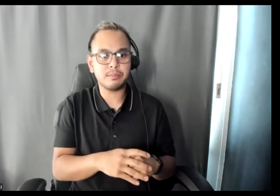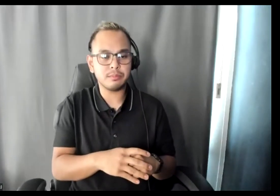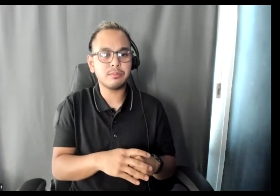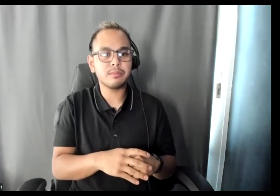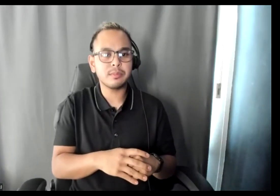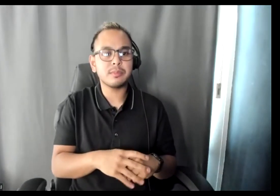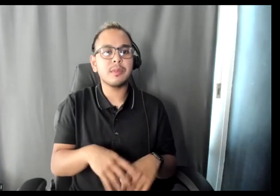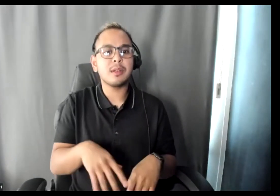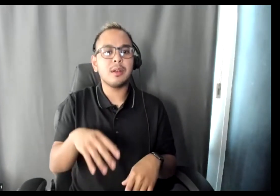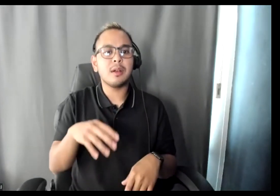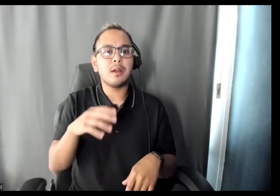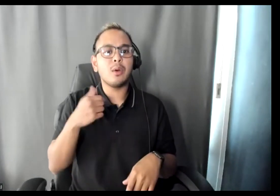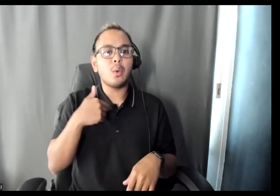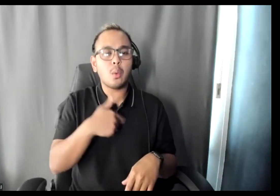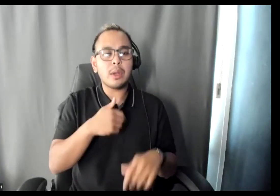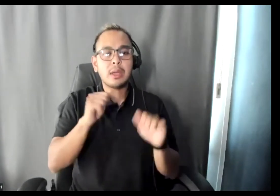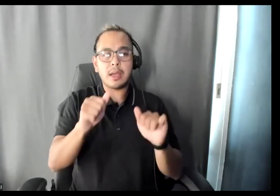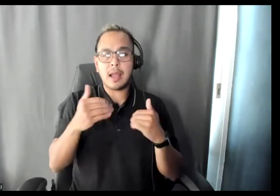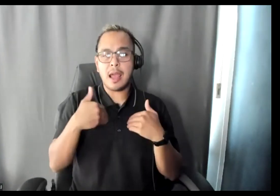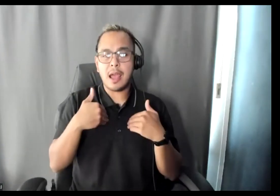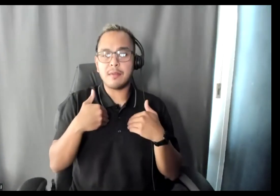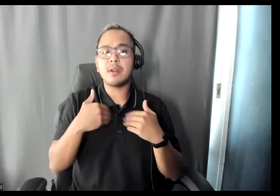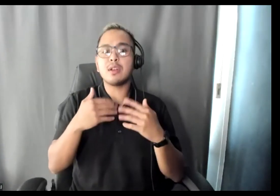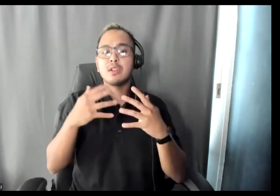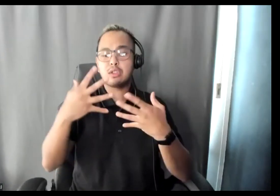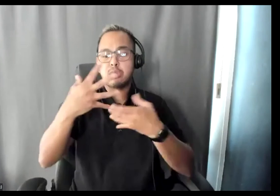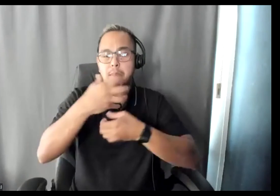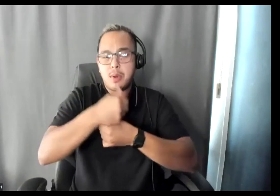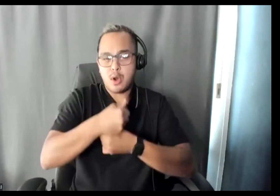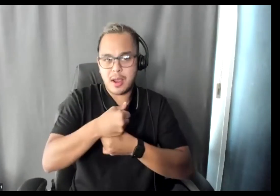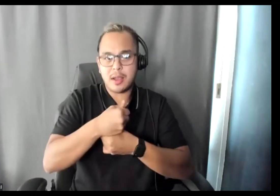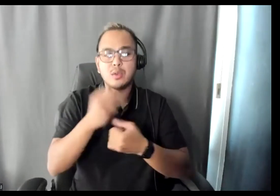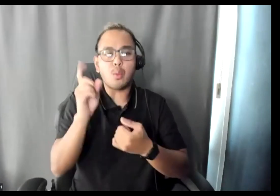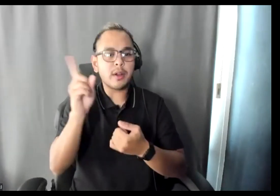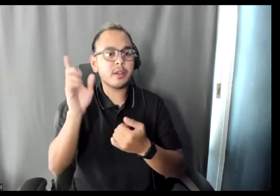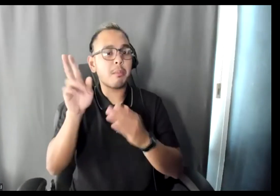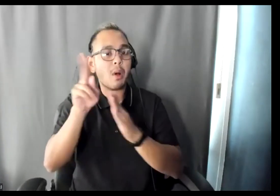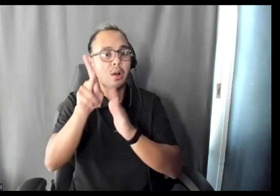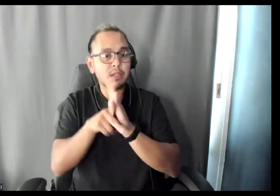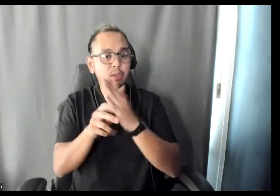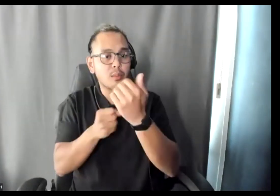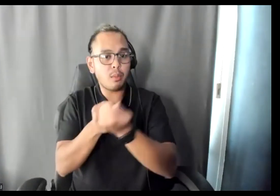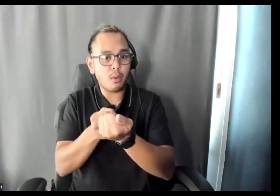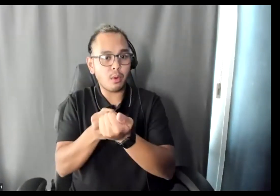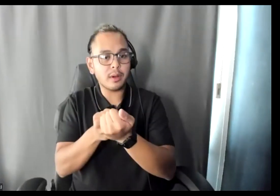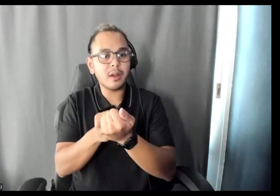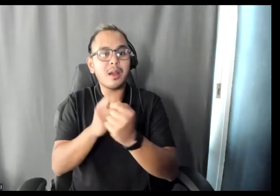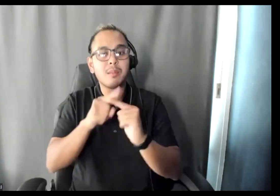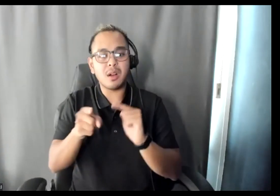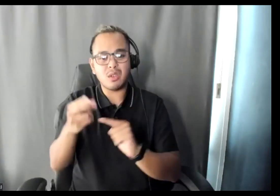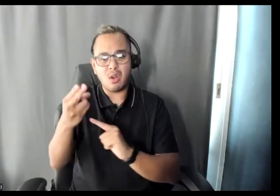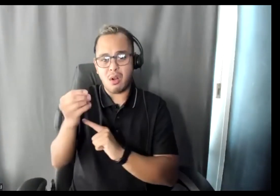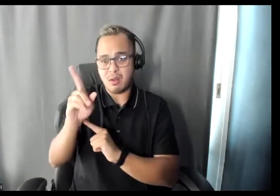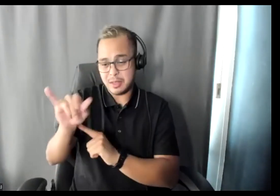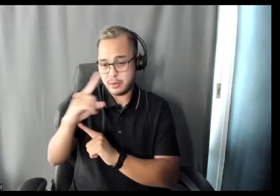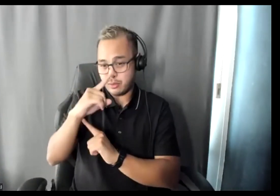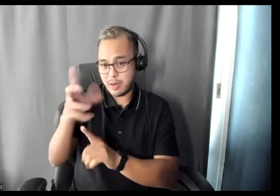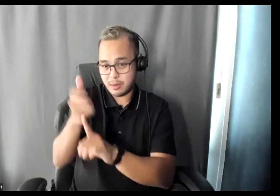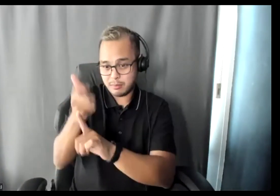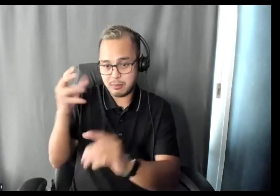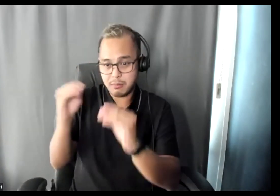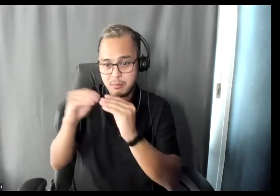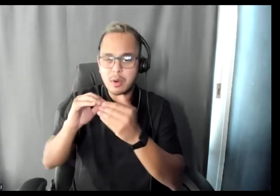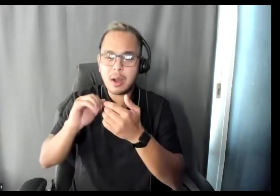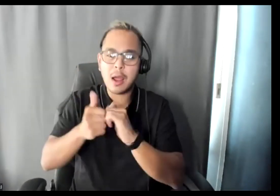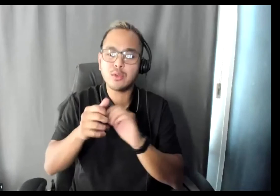testing. We can maybe surmise where there might be some policy support, but, Holly might have a little more of a clear answer on how to